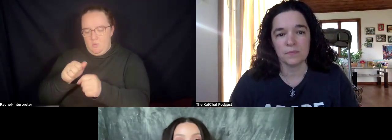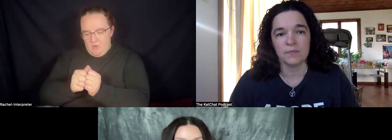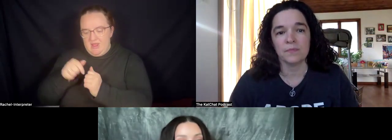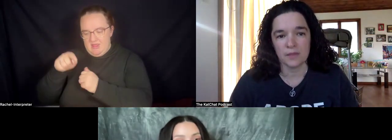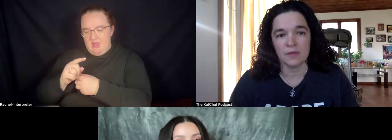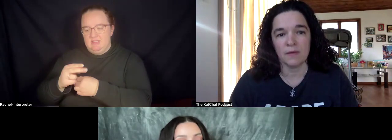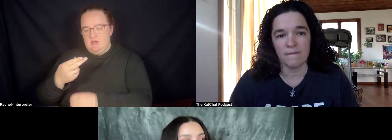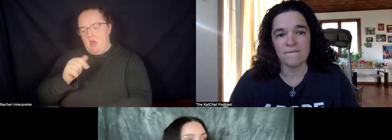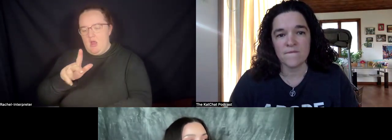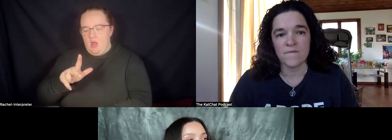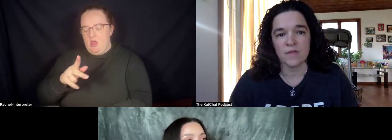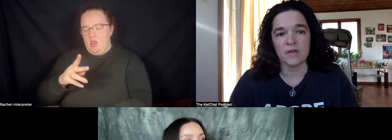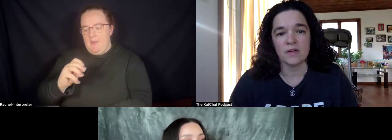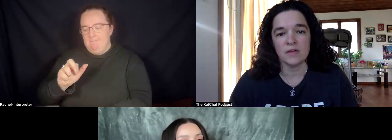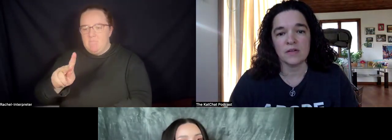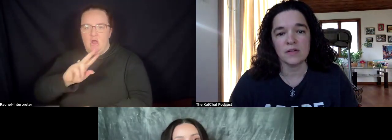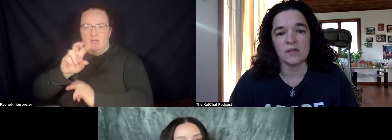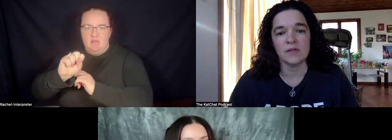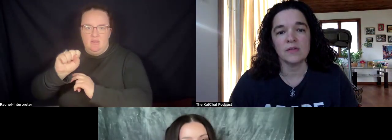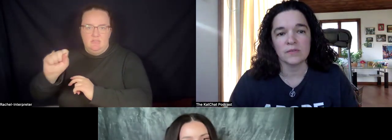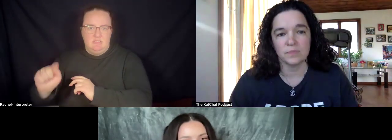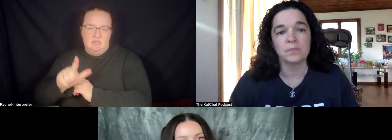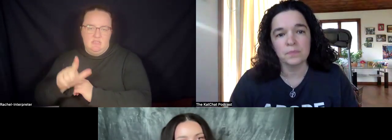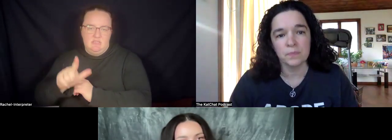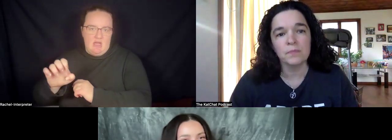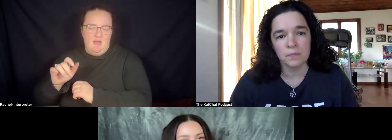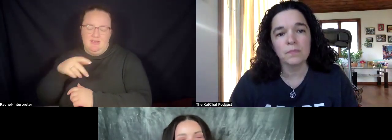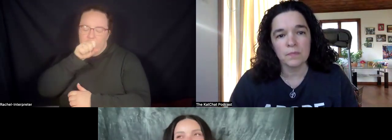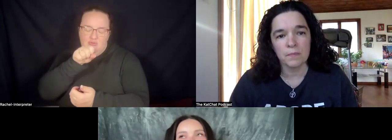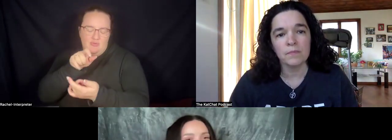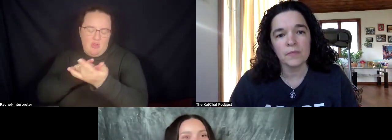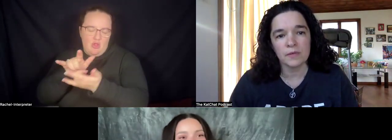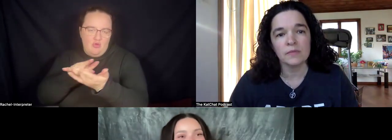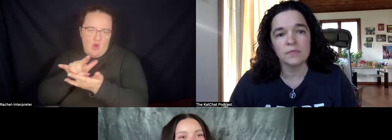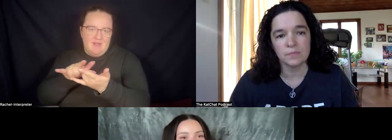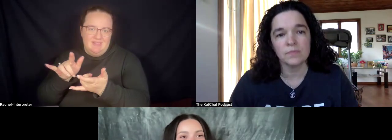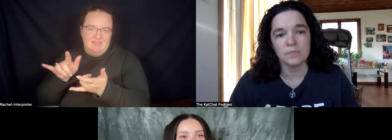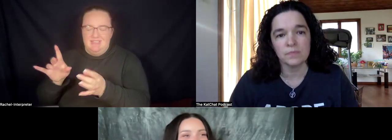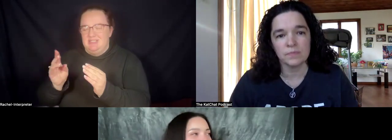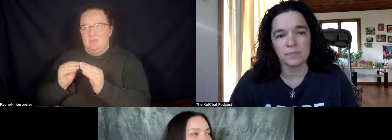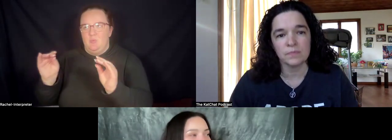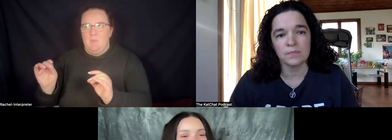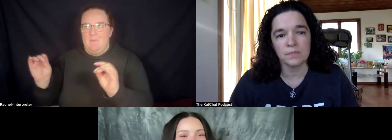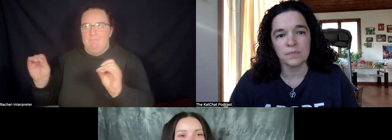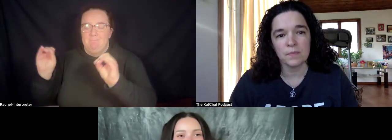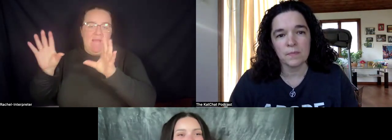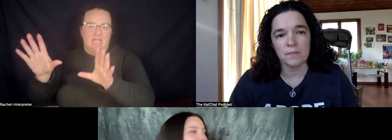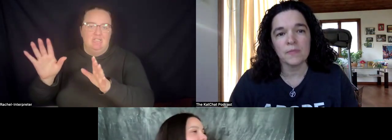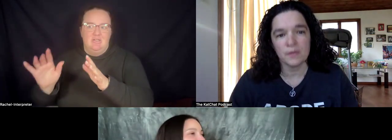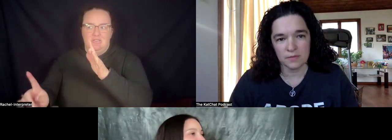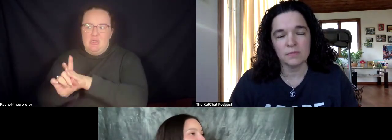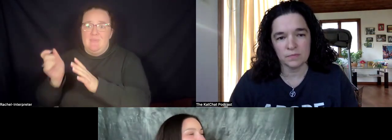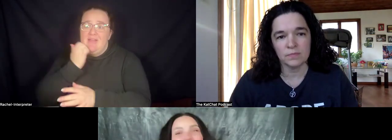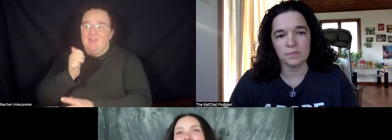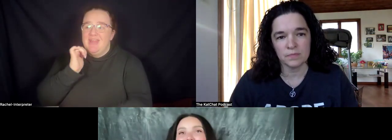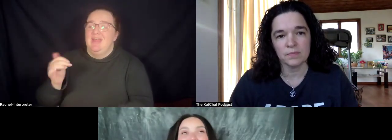this Hallmark style of film. So because romance is just, there's nothing more magical than showing up on a set every day and be like,